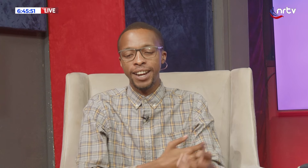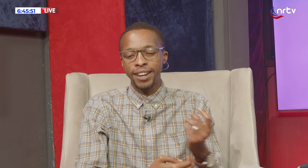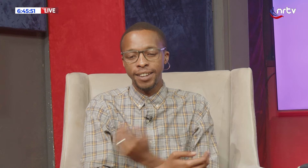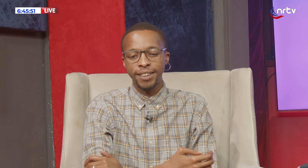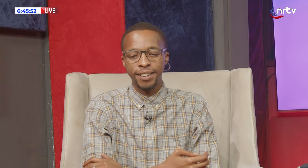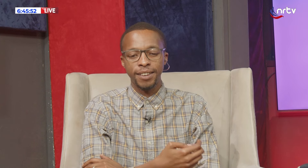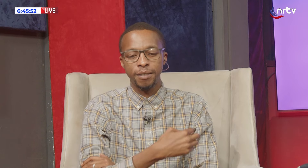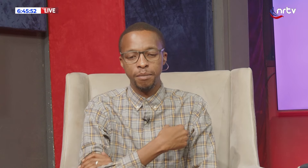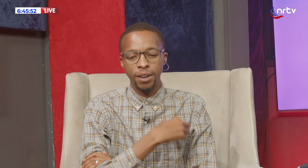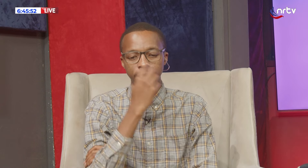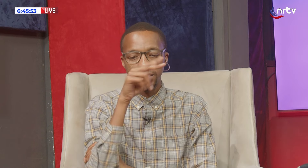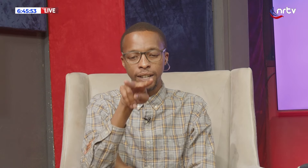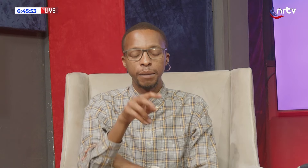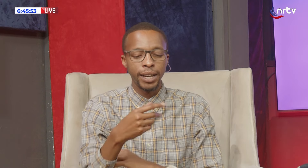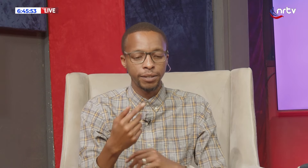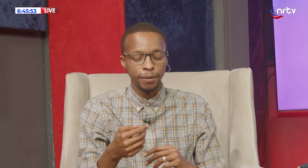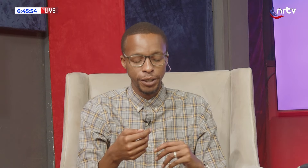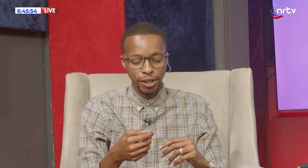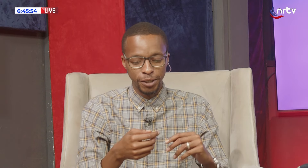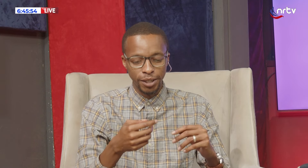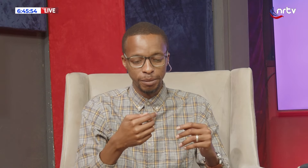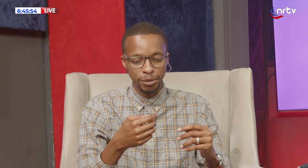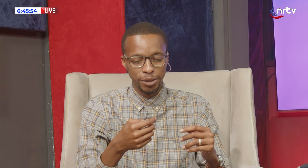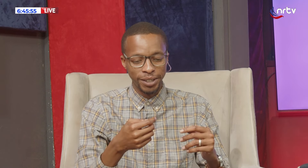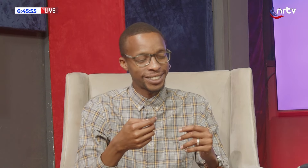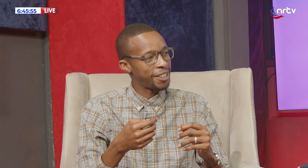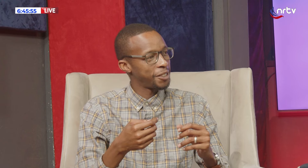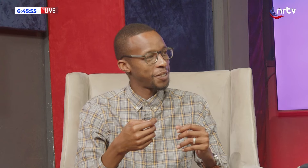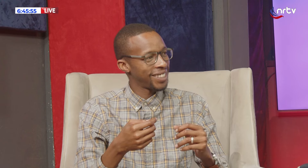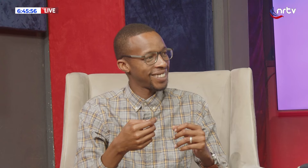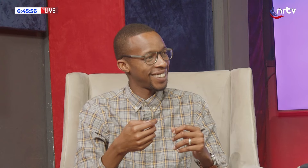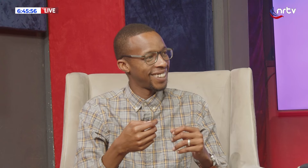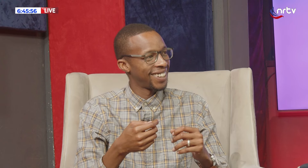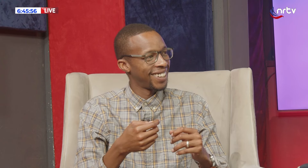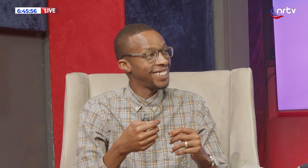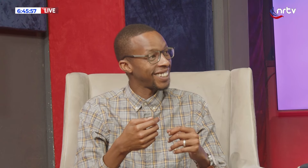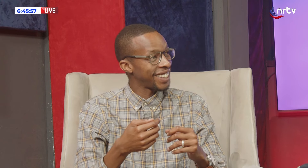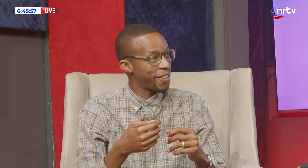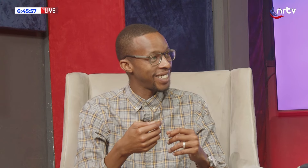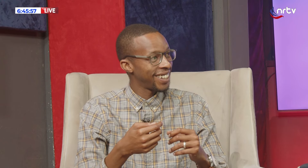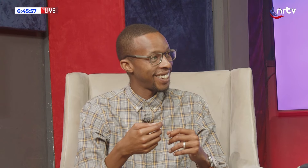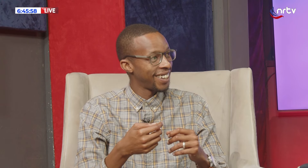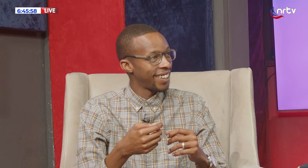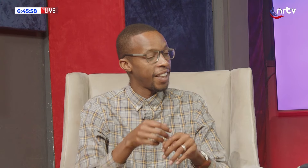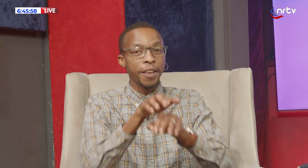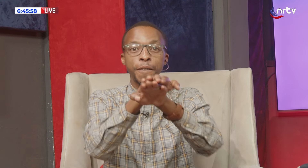Tired me of seeing. I'm tired of seeing fish eagles. So it's how do you do it? Is that correct?